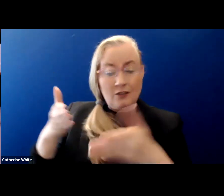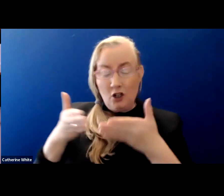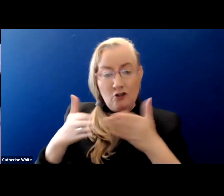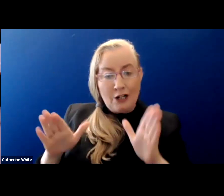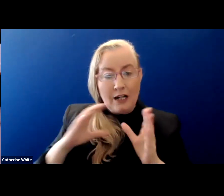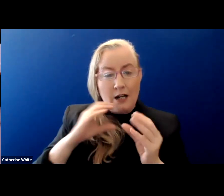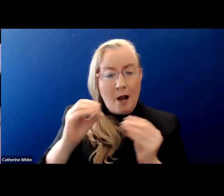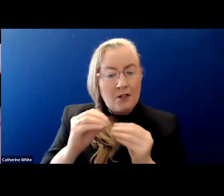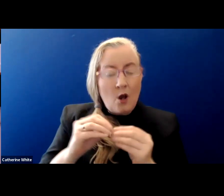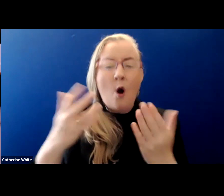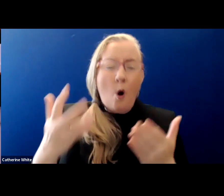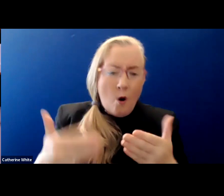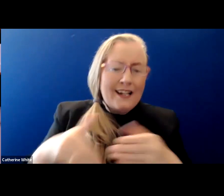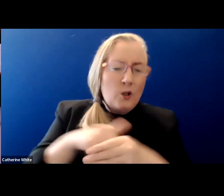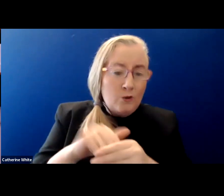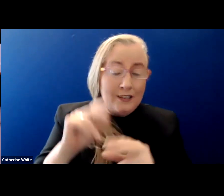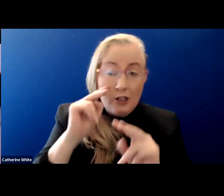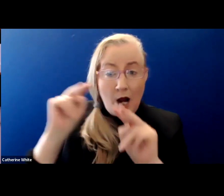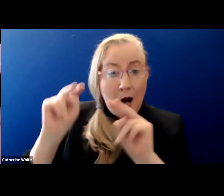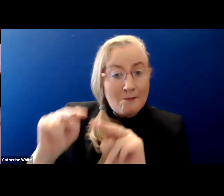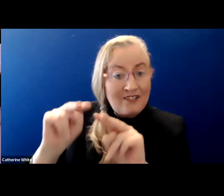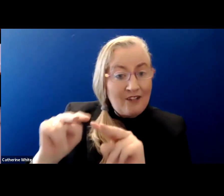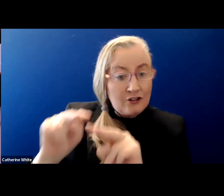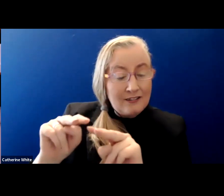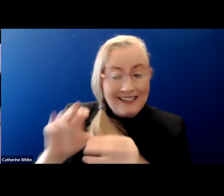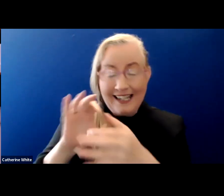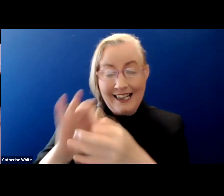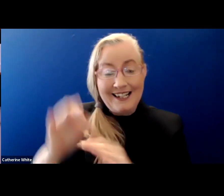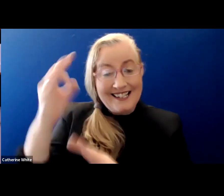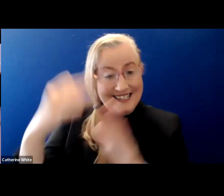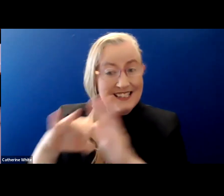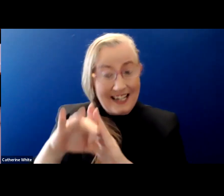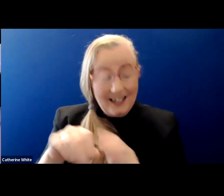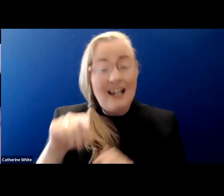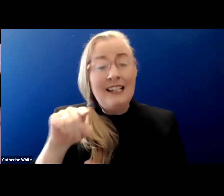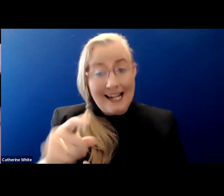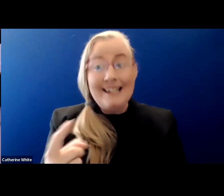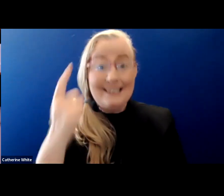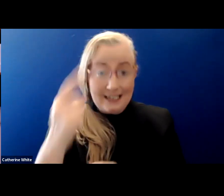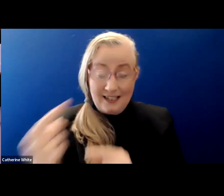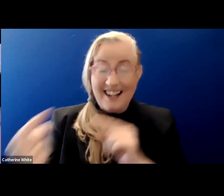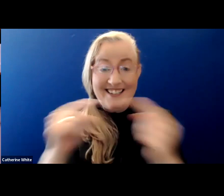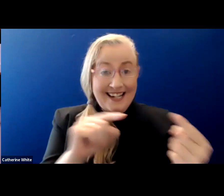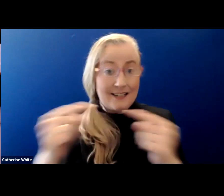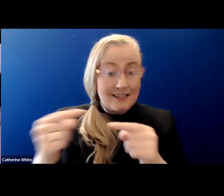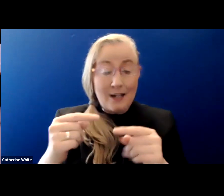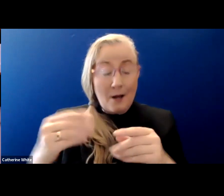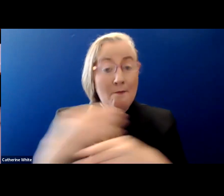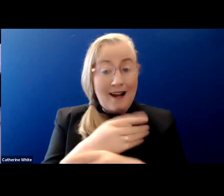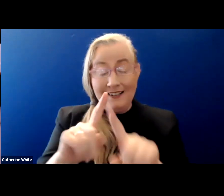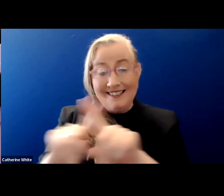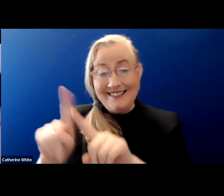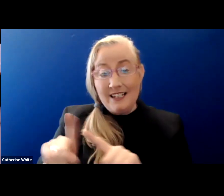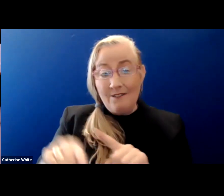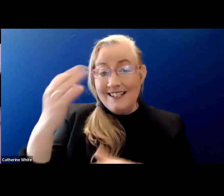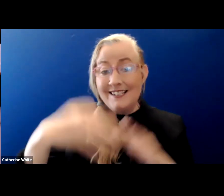concluding observations that it had issued in relation to states. And it was contested by several states during the drafting